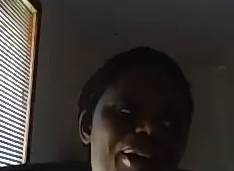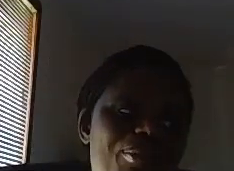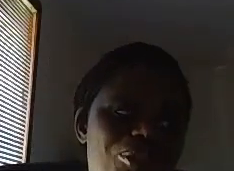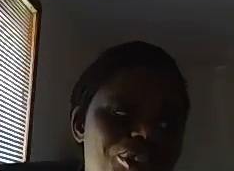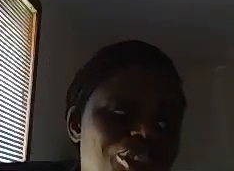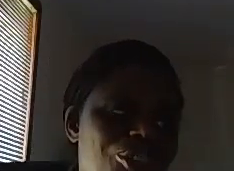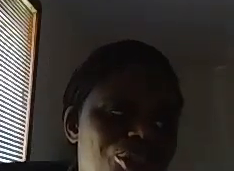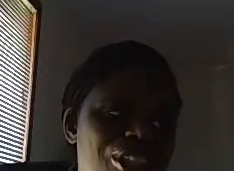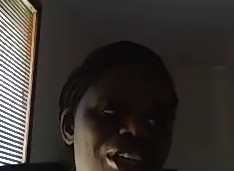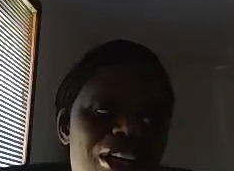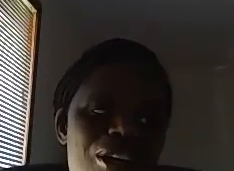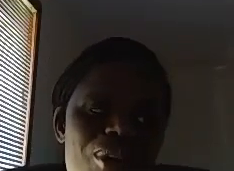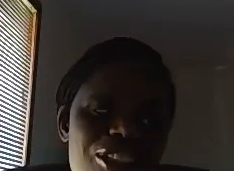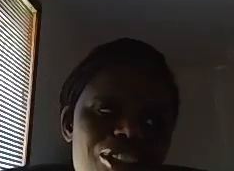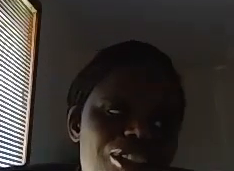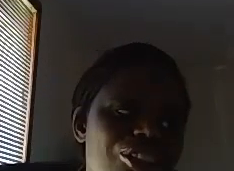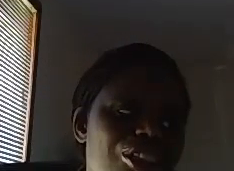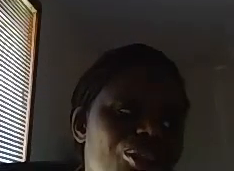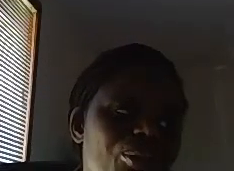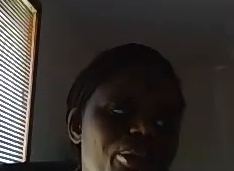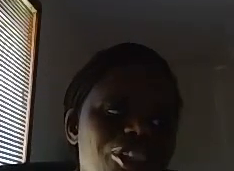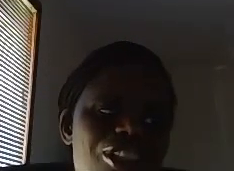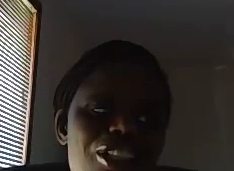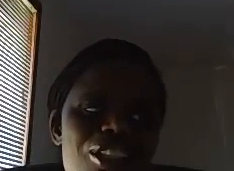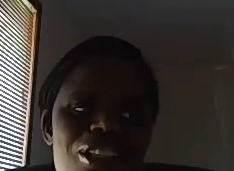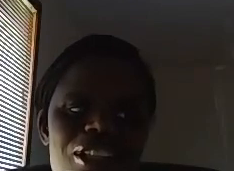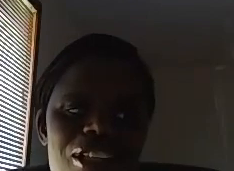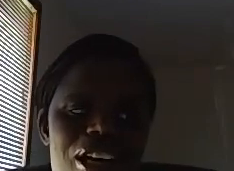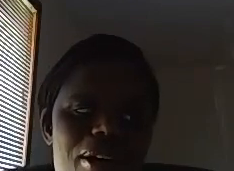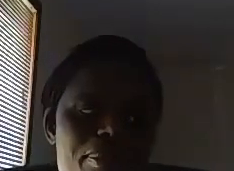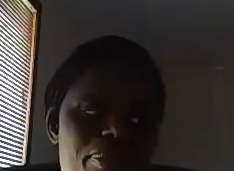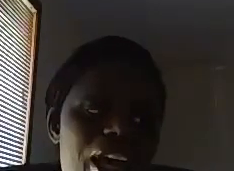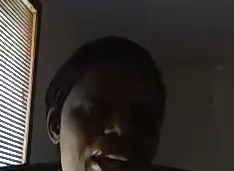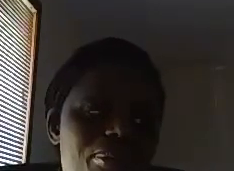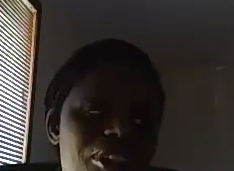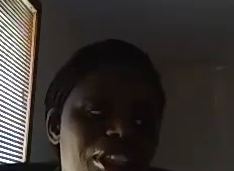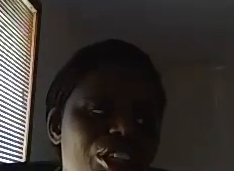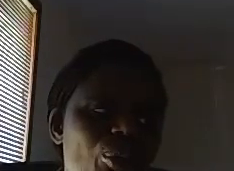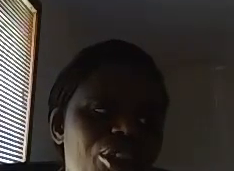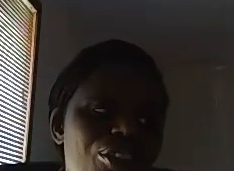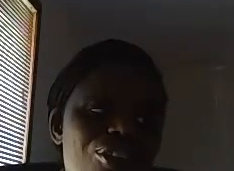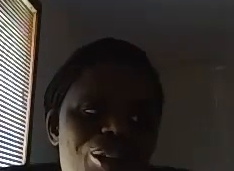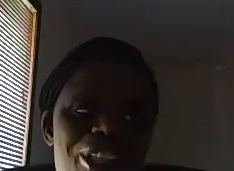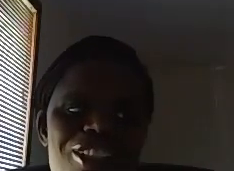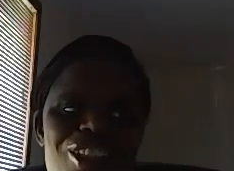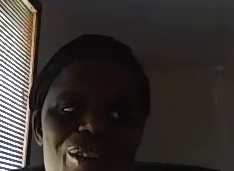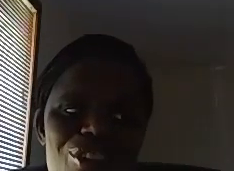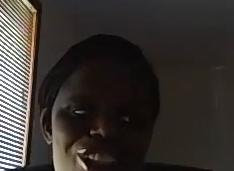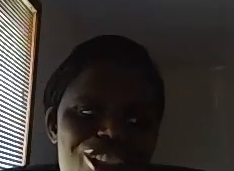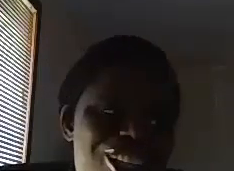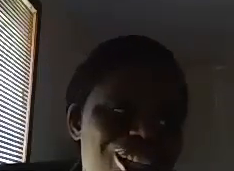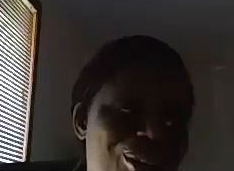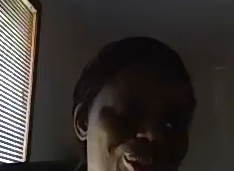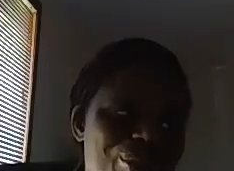I am a student at Washington State University. I am studying human development. I'm